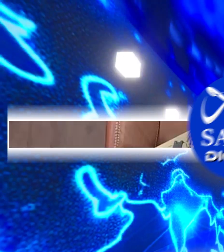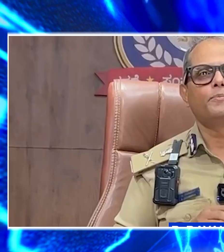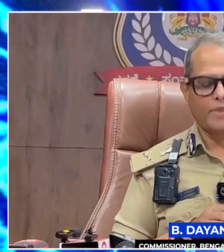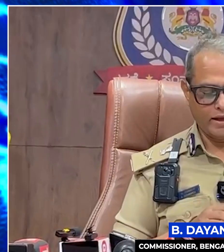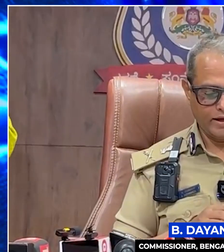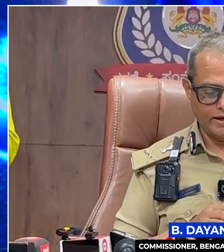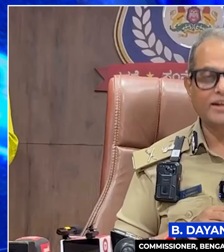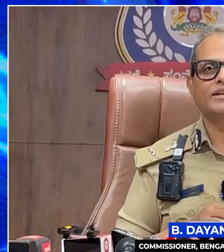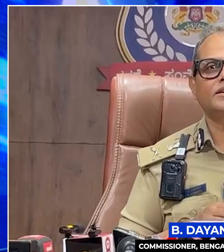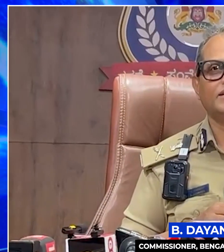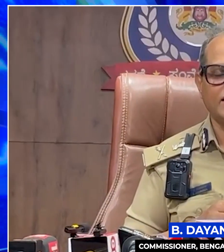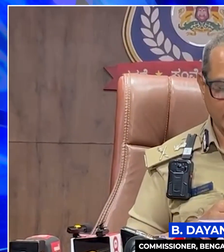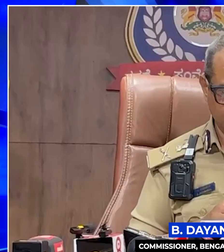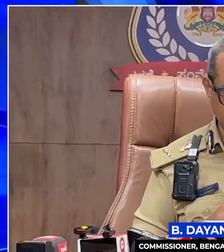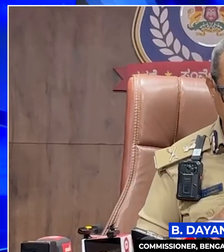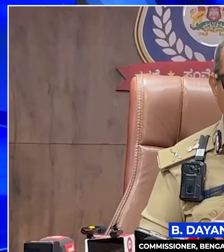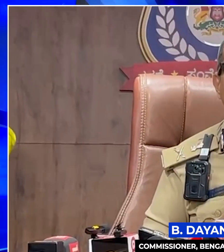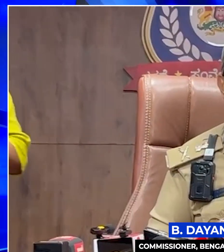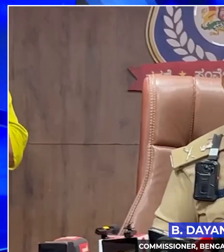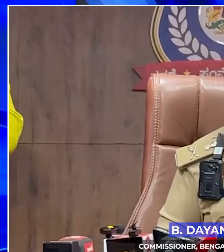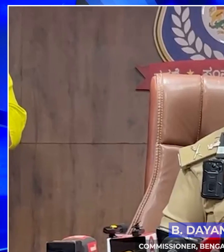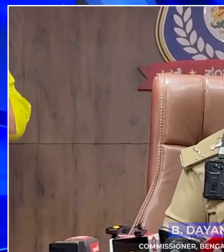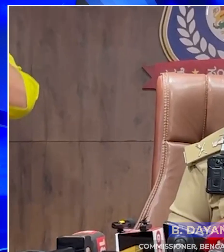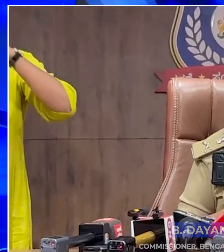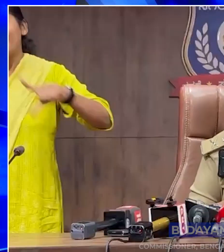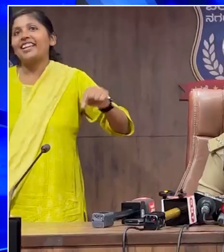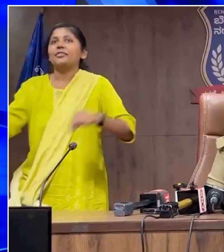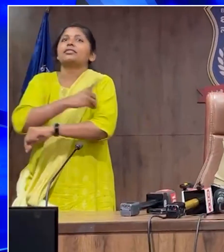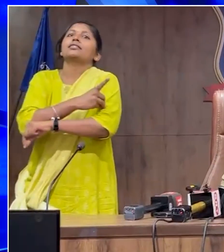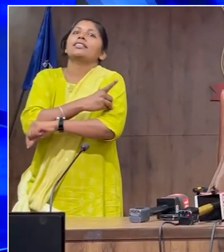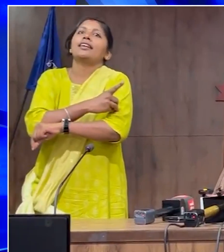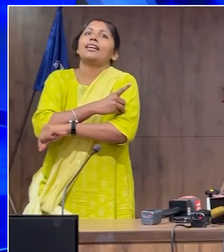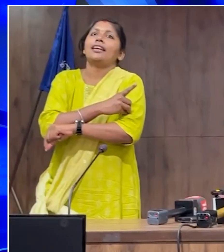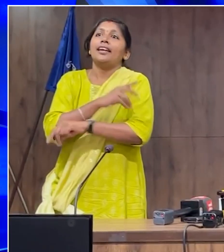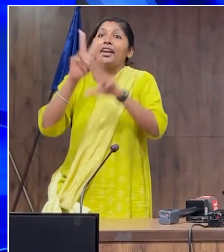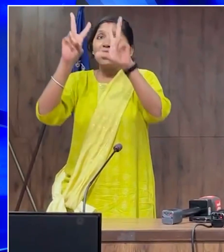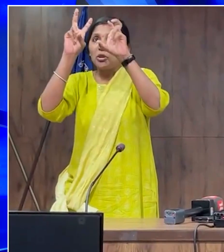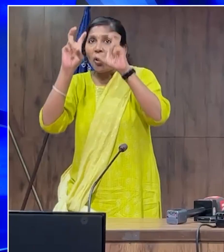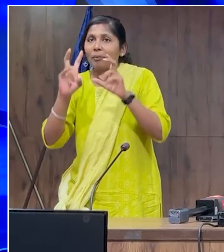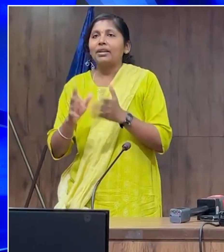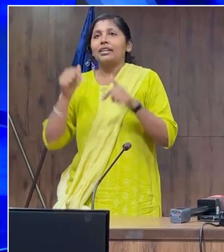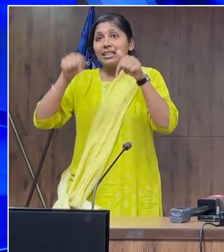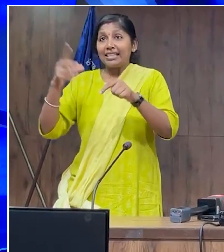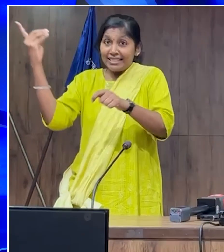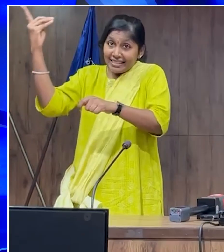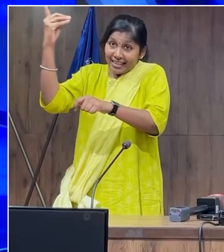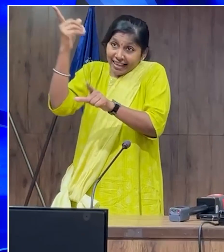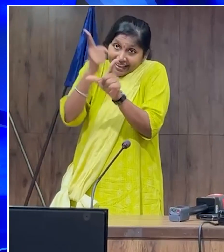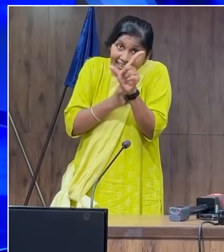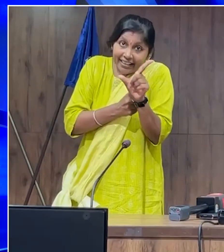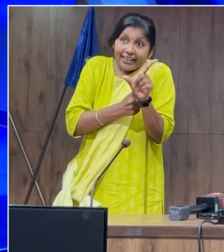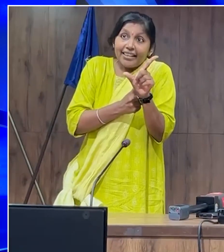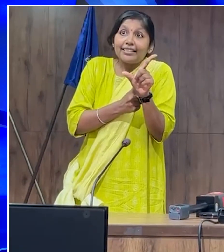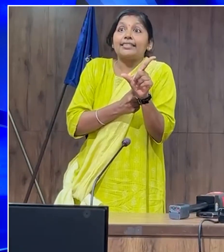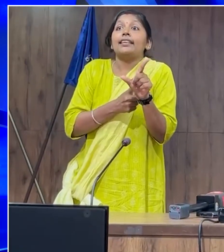is International Sign Language Day, and the theme for this year's International Sign Language Day